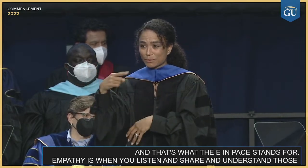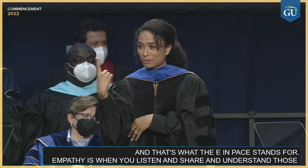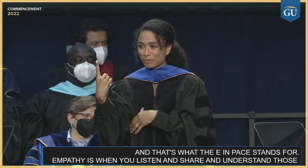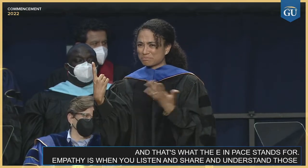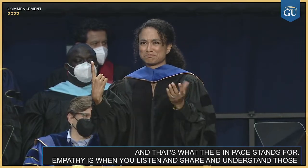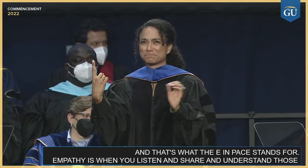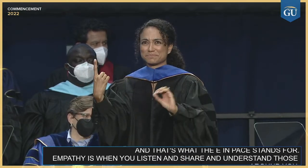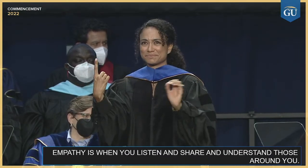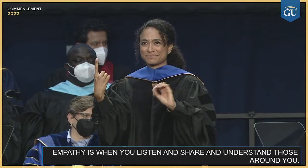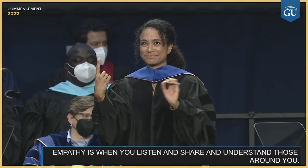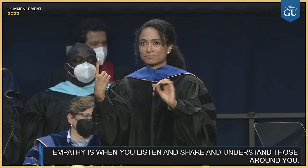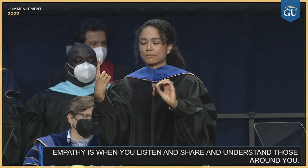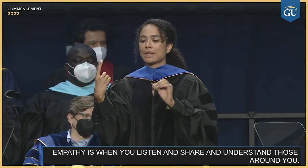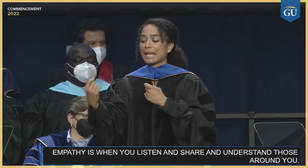one accomplishes things alone.